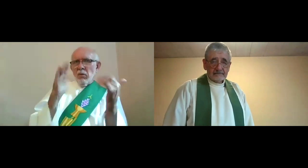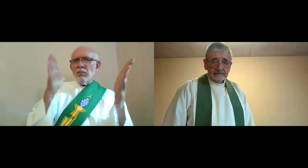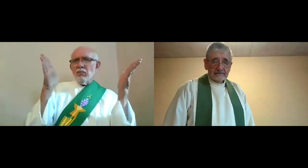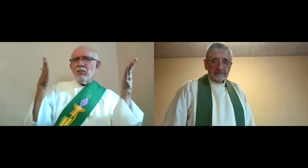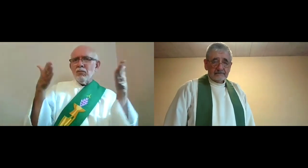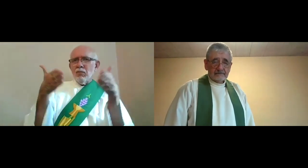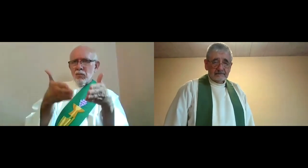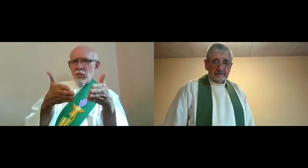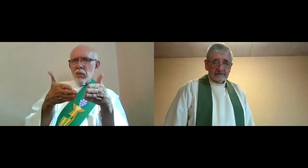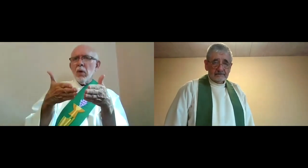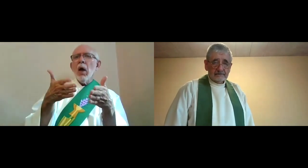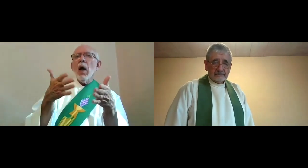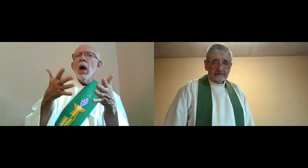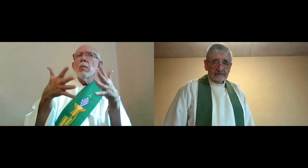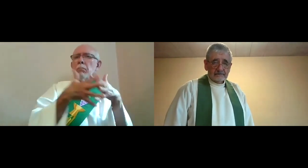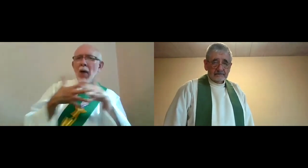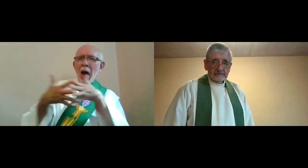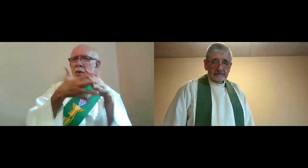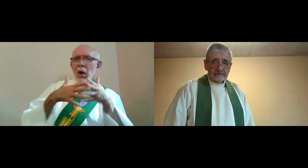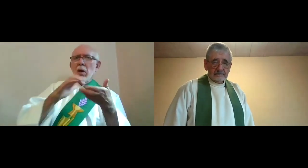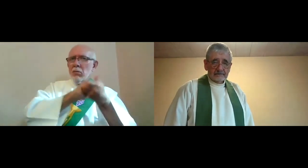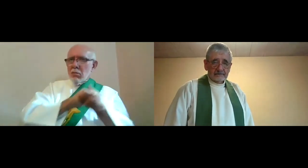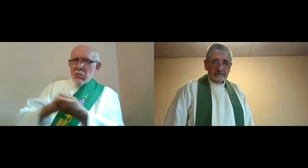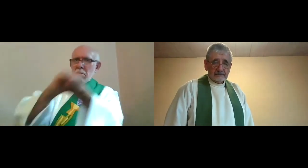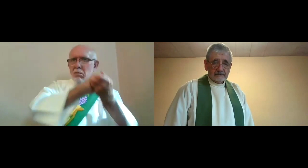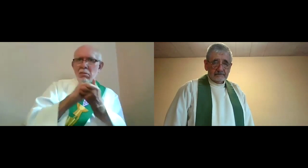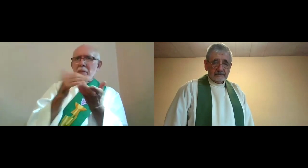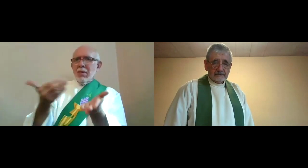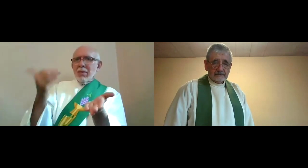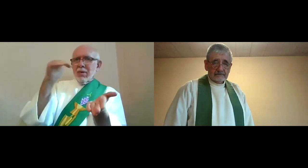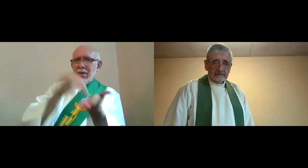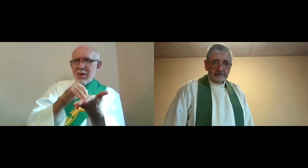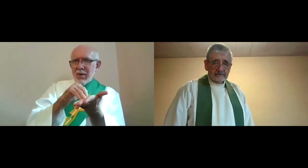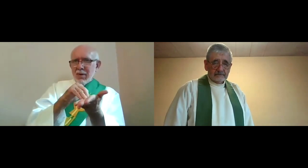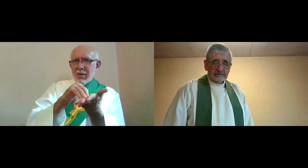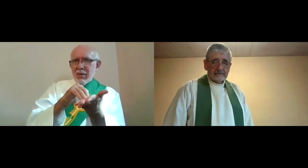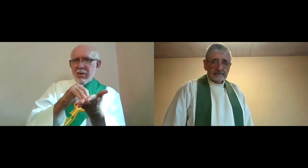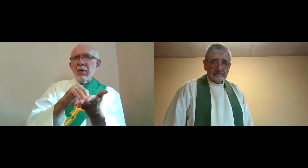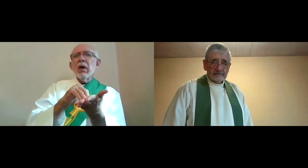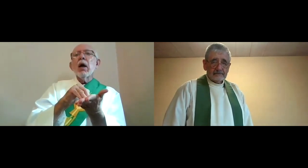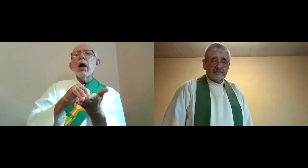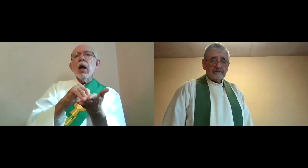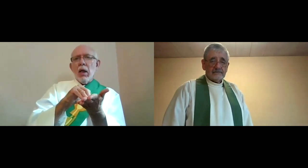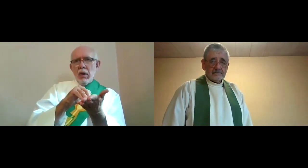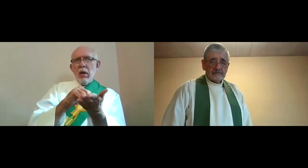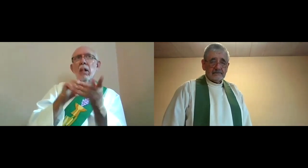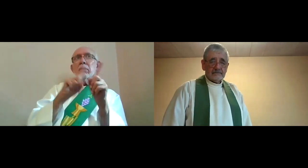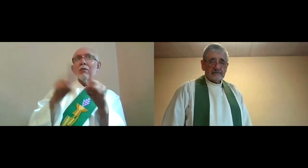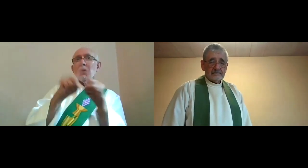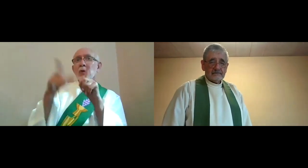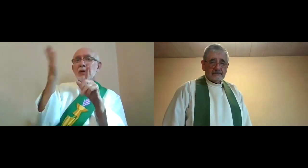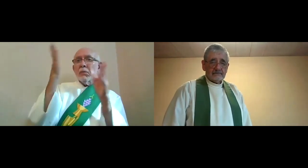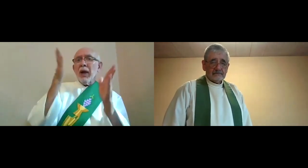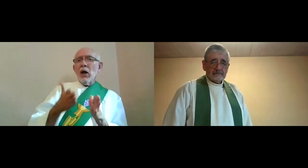For the Democratic National Convention that just took place, that they focus on reuniting America.